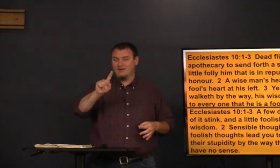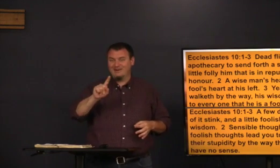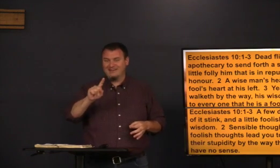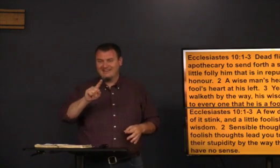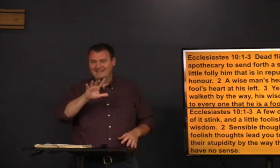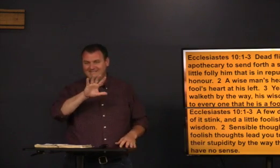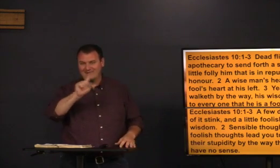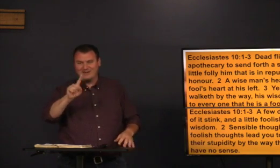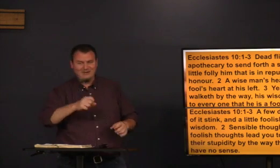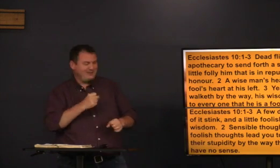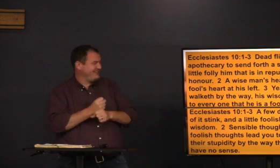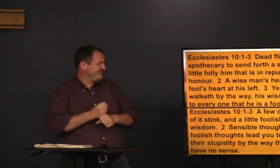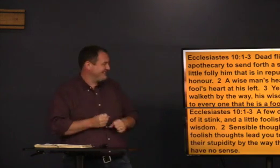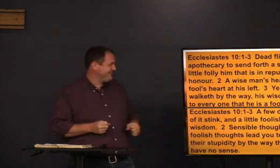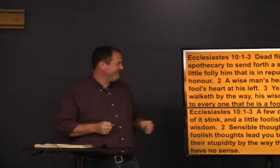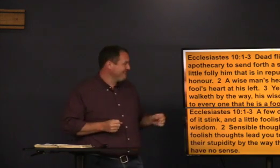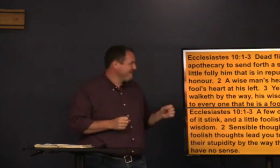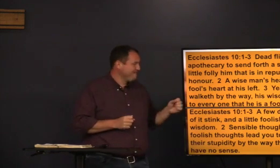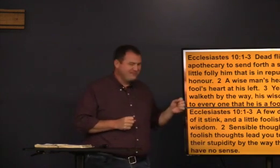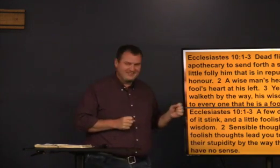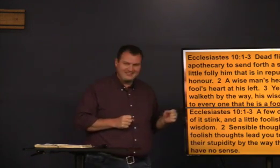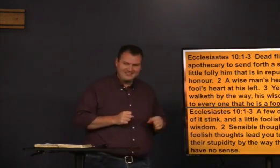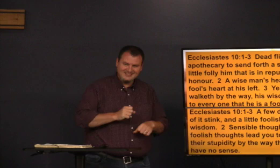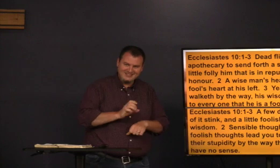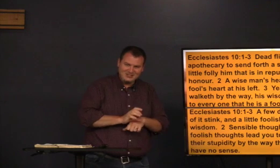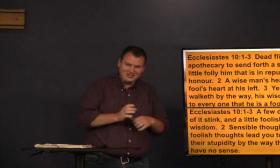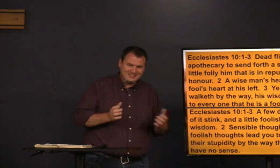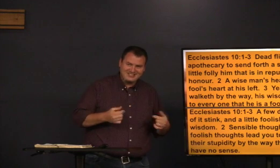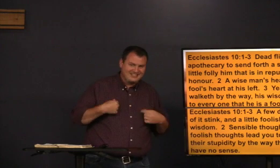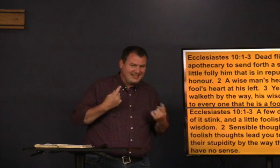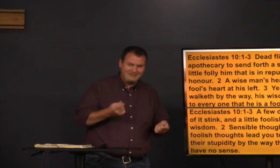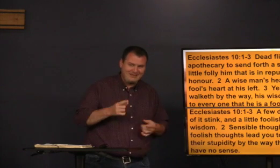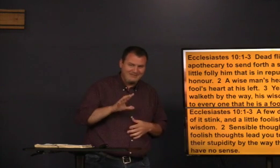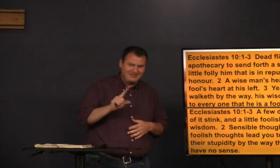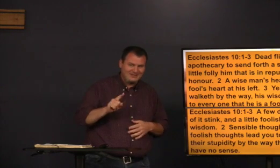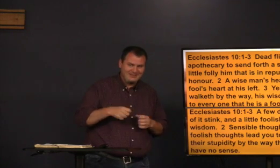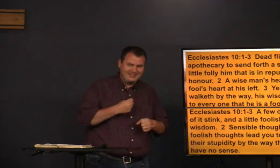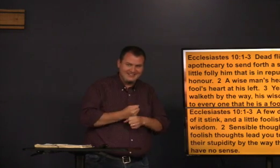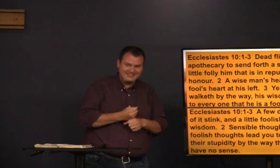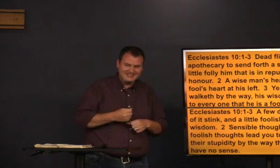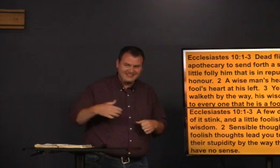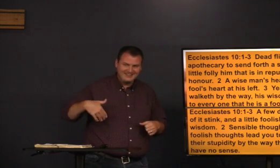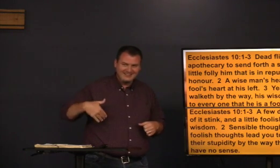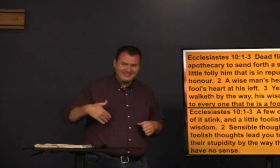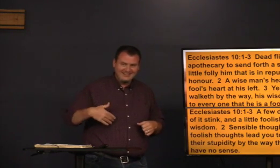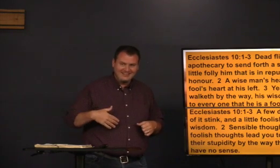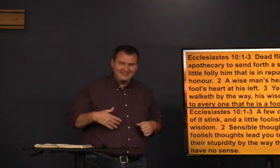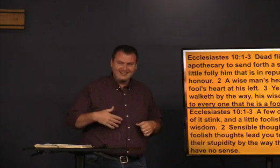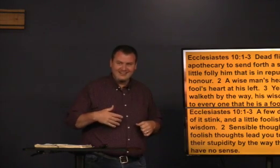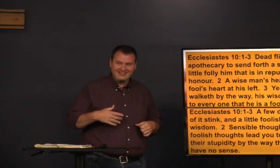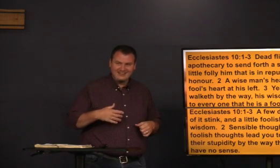51 years. This church is not at 51 years.